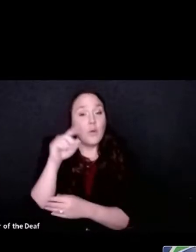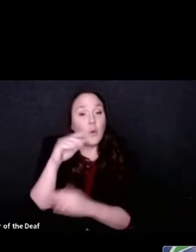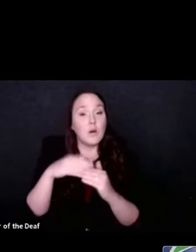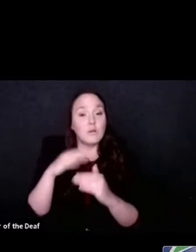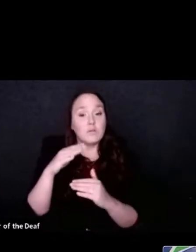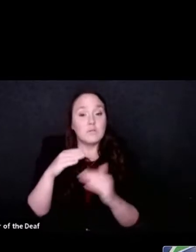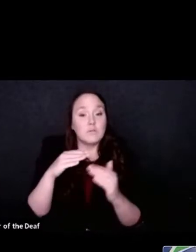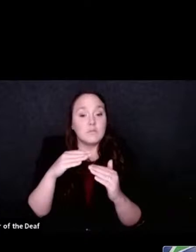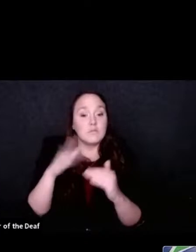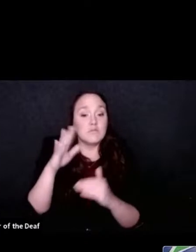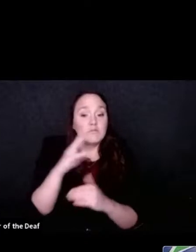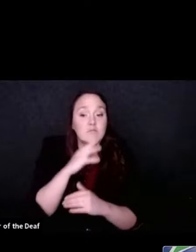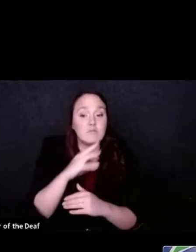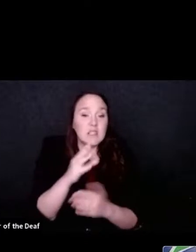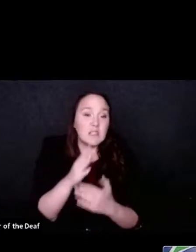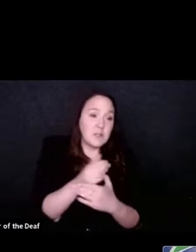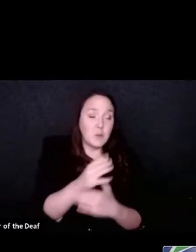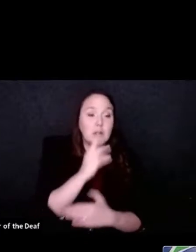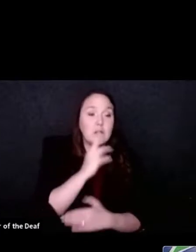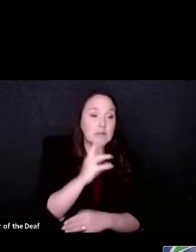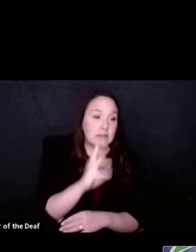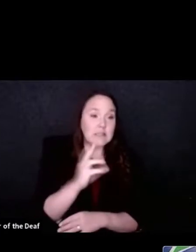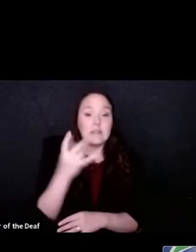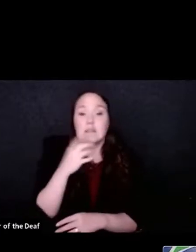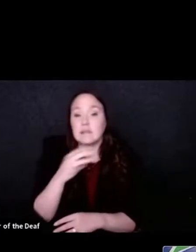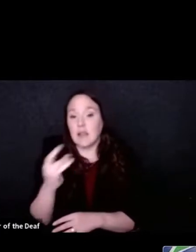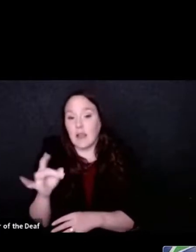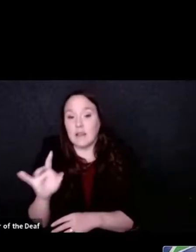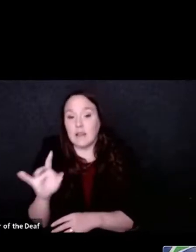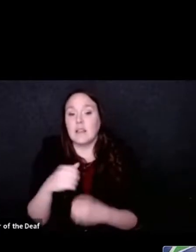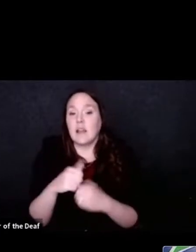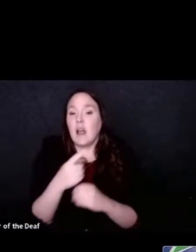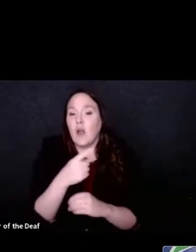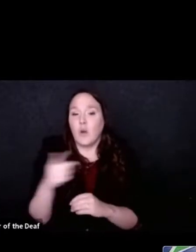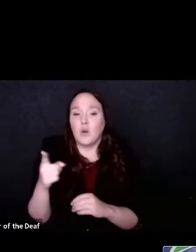is KCHD ensuring these individuals get their shots and